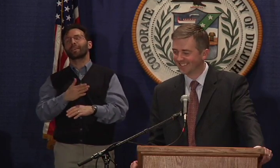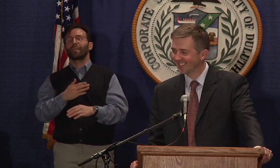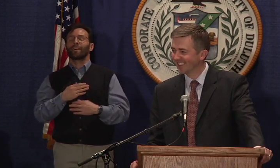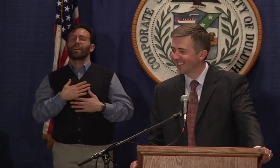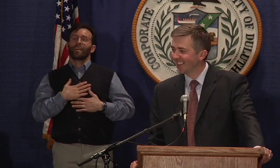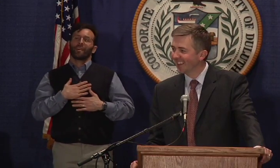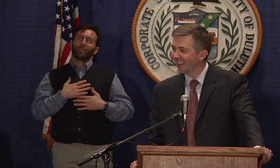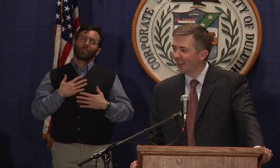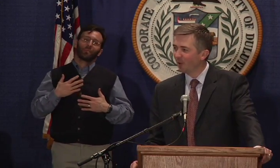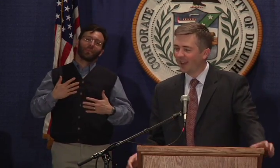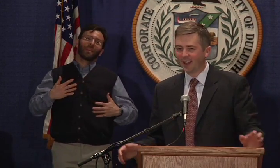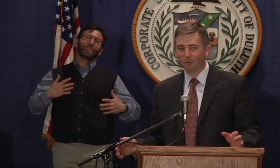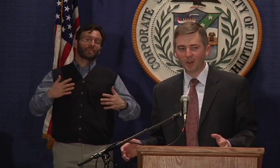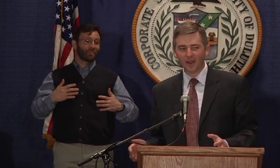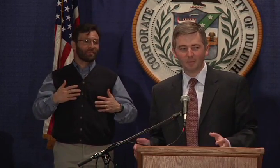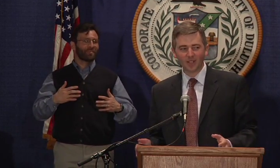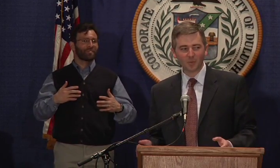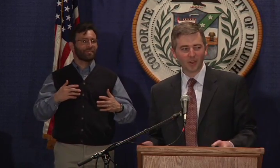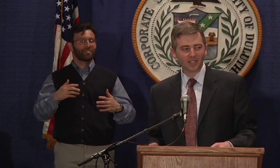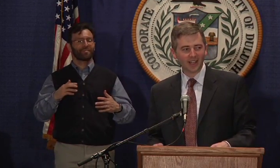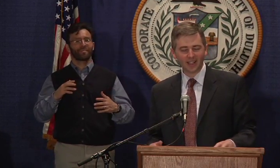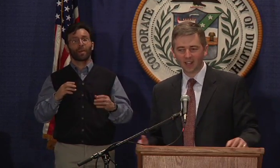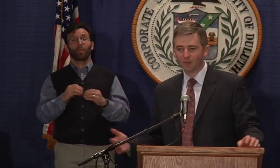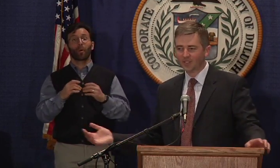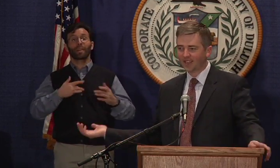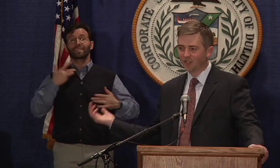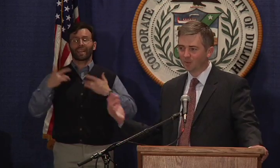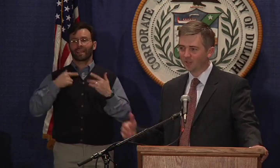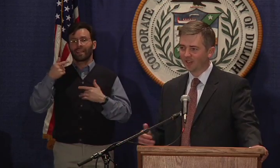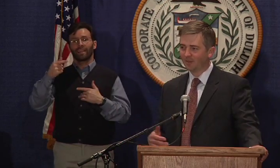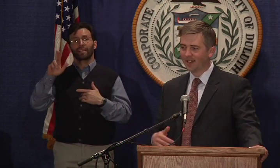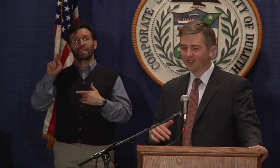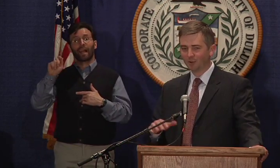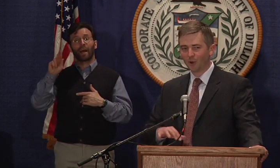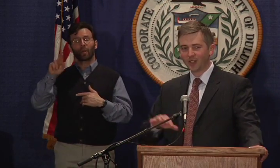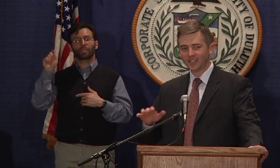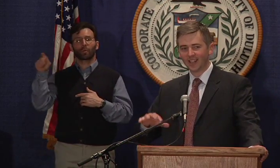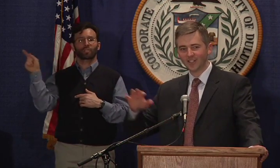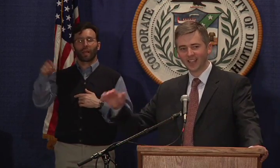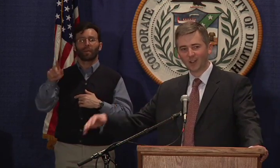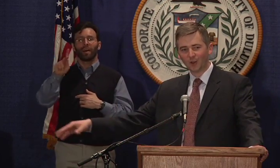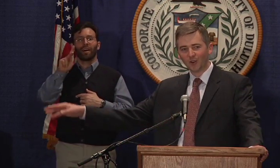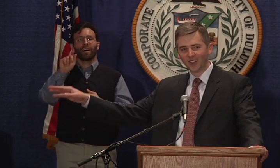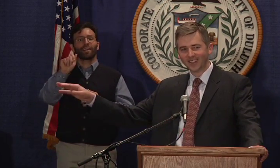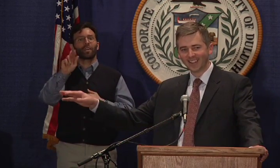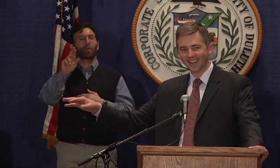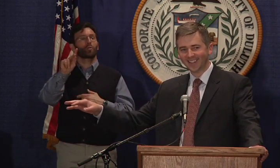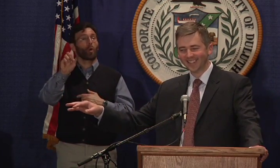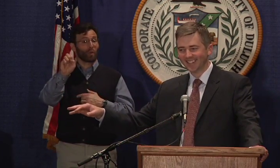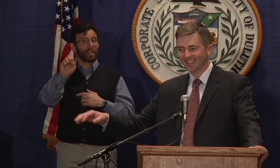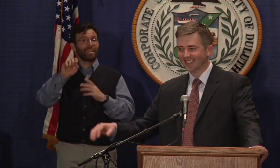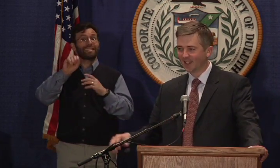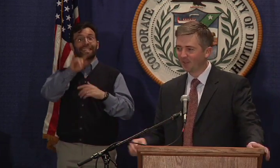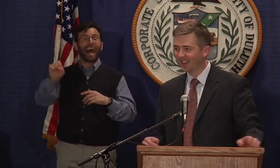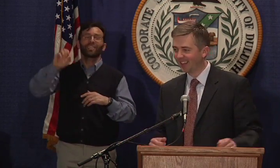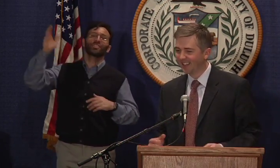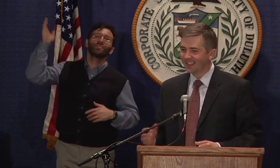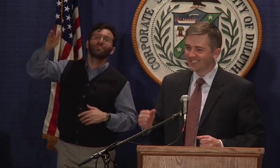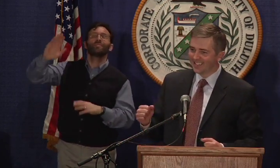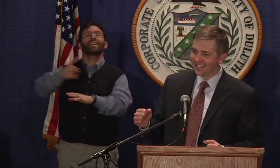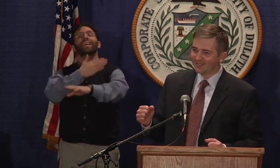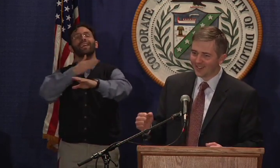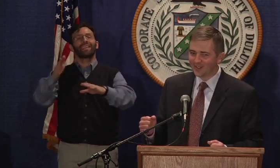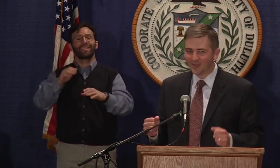pleasant? It would have been much more exciting. Gunnar was actually supposed to come down and karaoke style sing over it, you know? Something